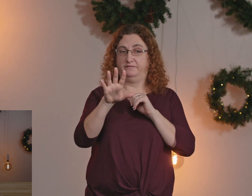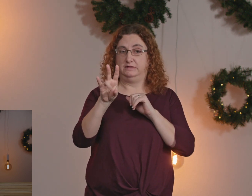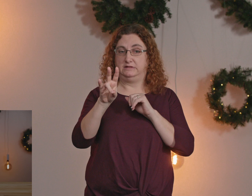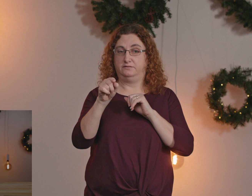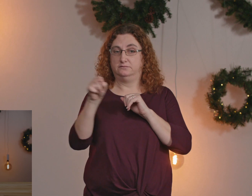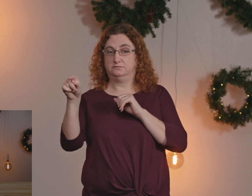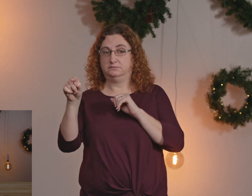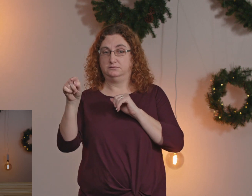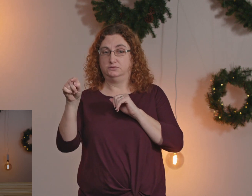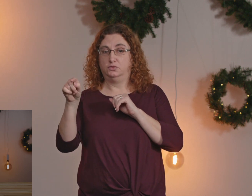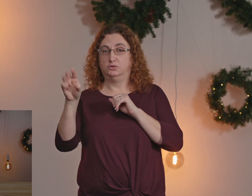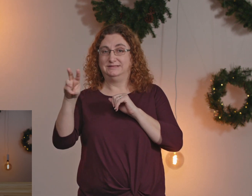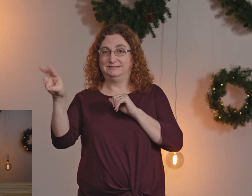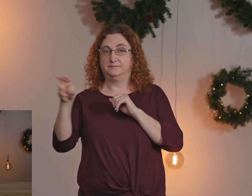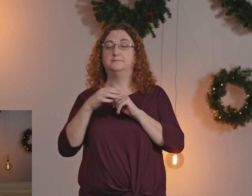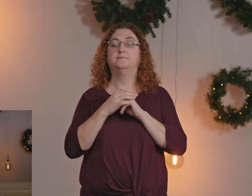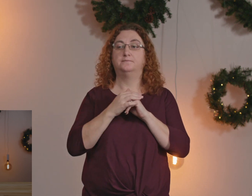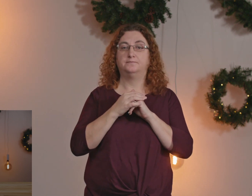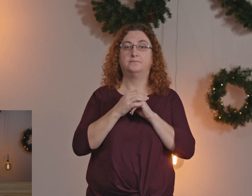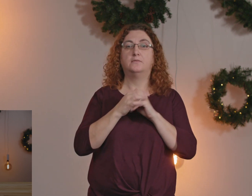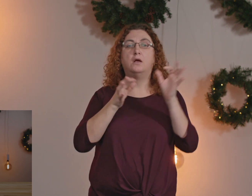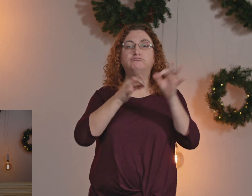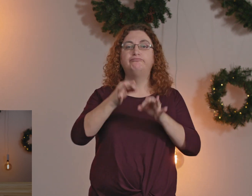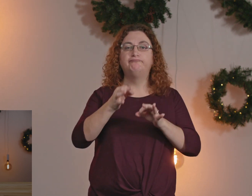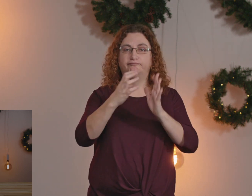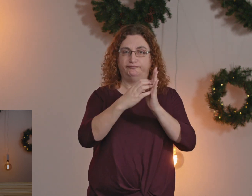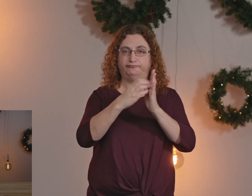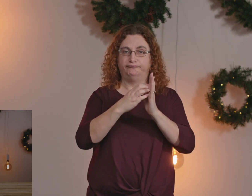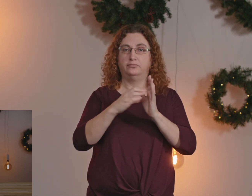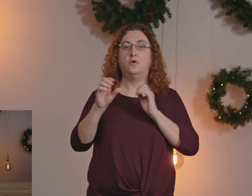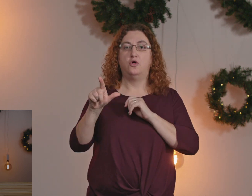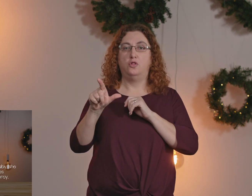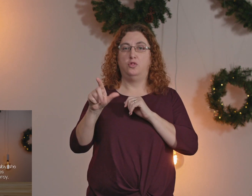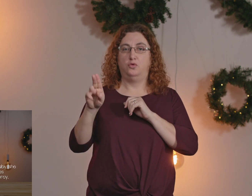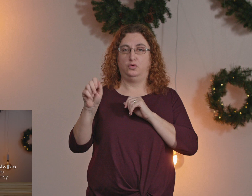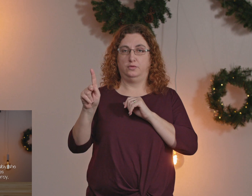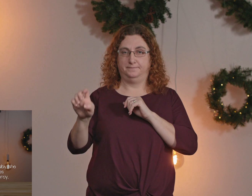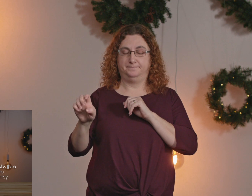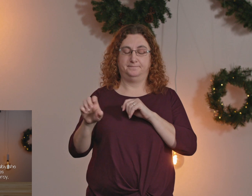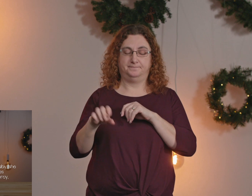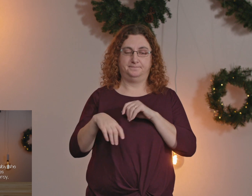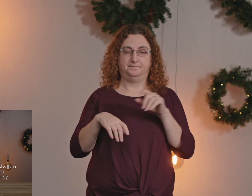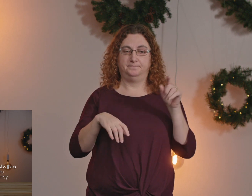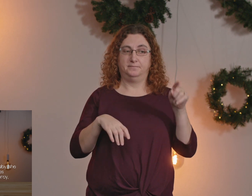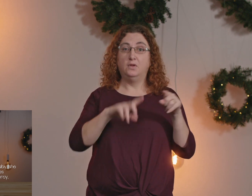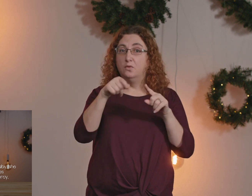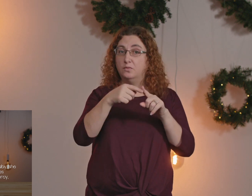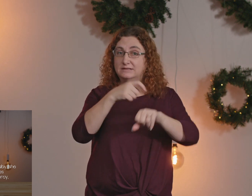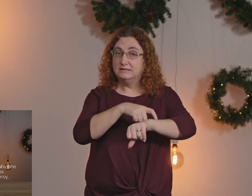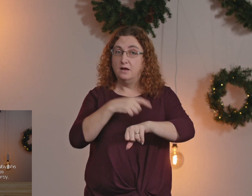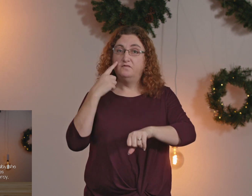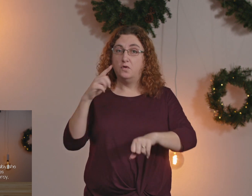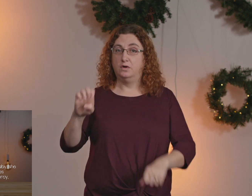Here's the first of those, the merciful God, as he's described in Luke chapter 1, verse 57. When it was time for